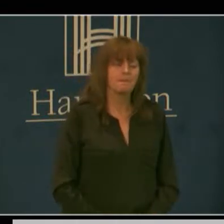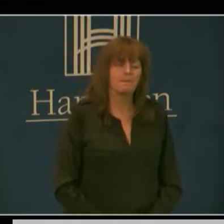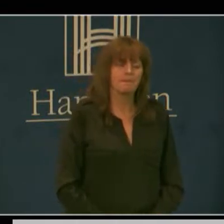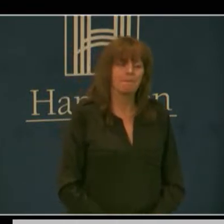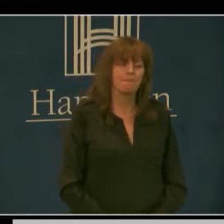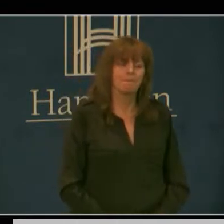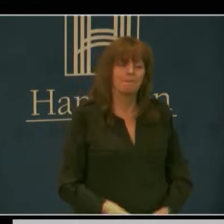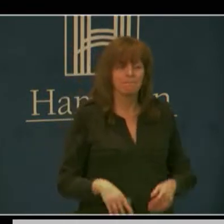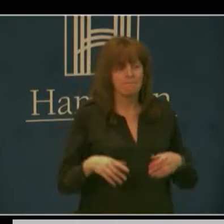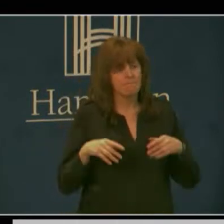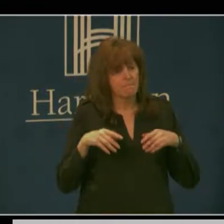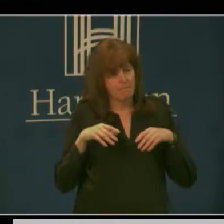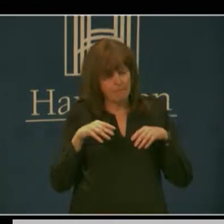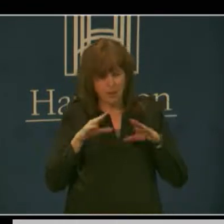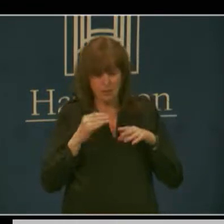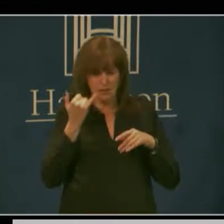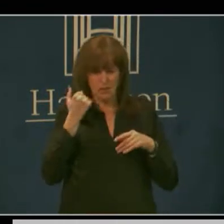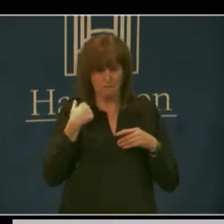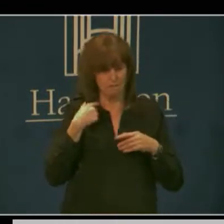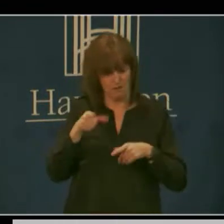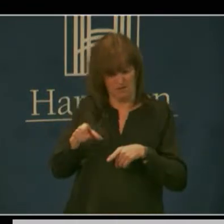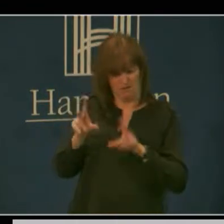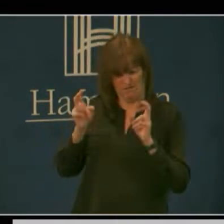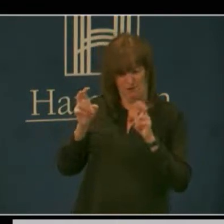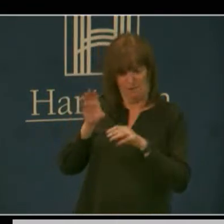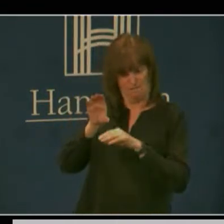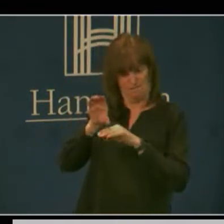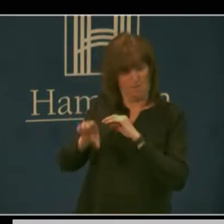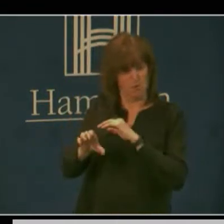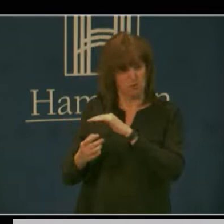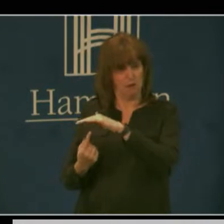can put your hands down, spread